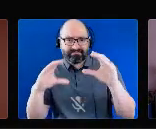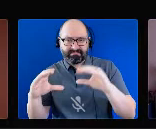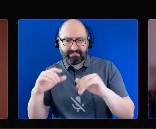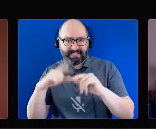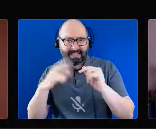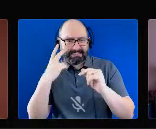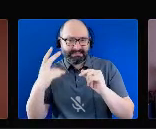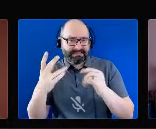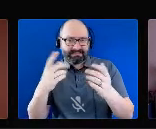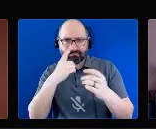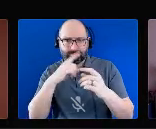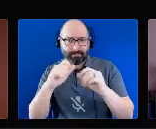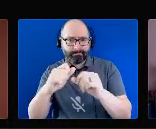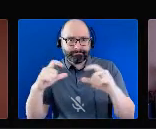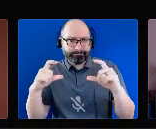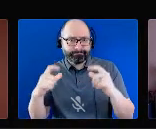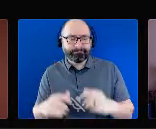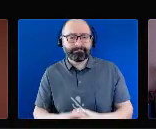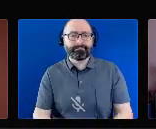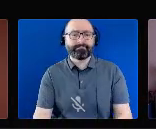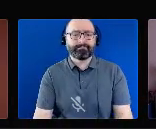Let me